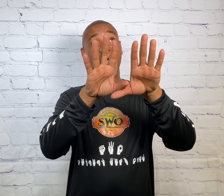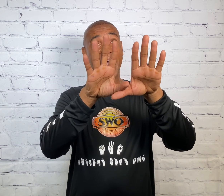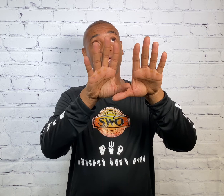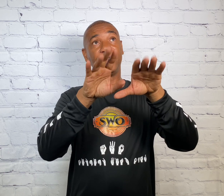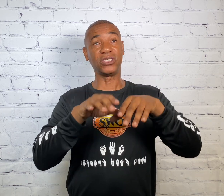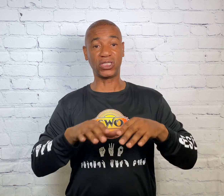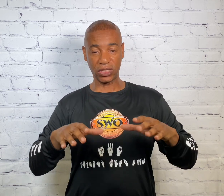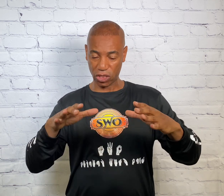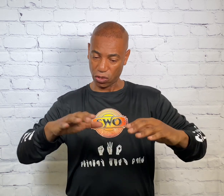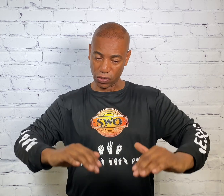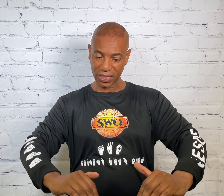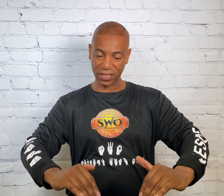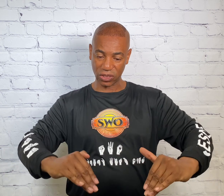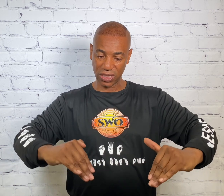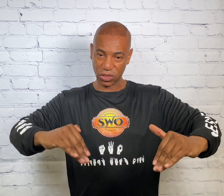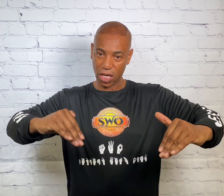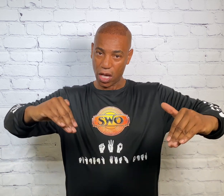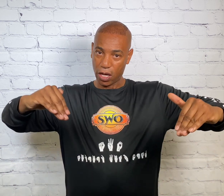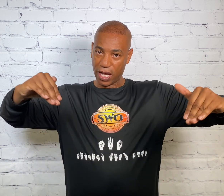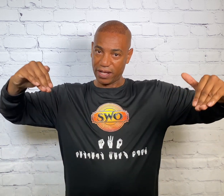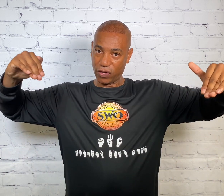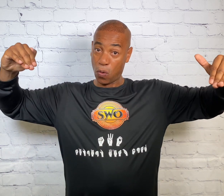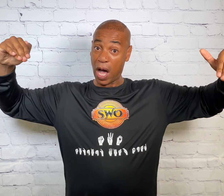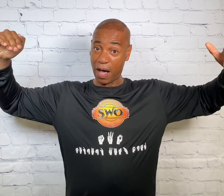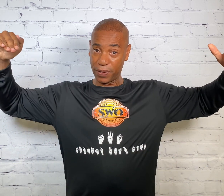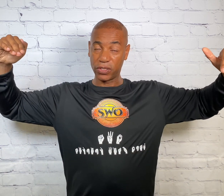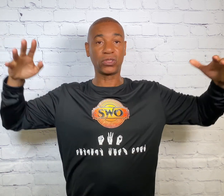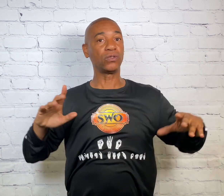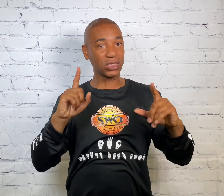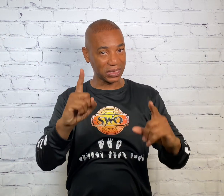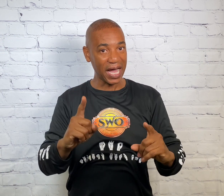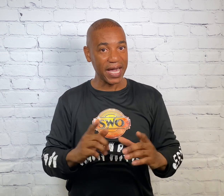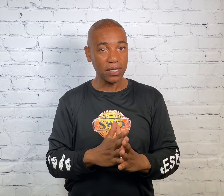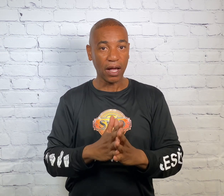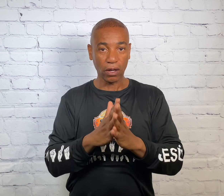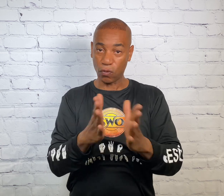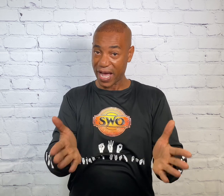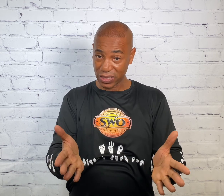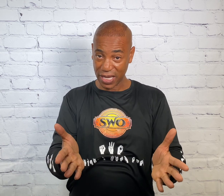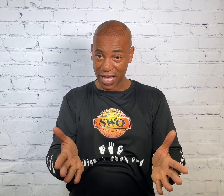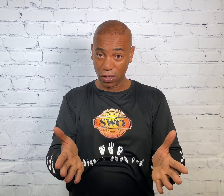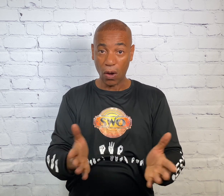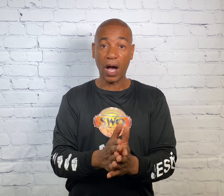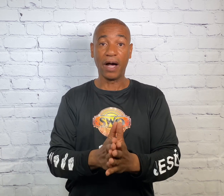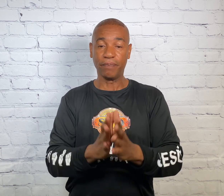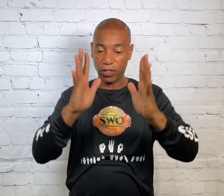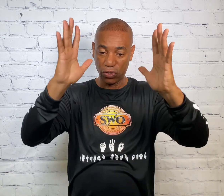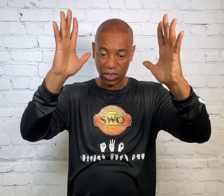at the seats. And you notice how the seats kind of go up. So to sign grandstand, you just